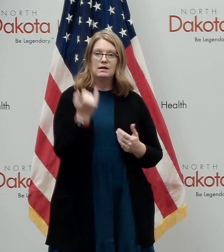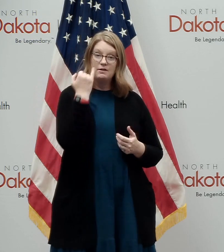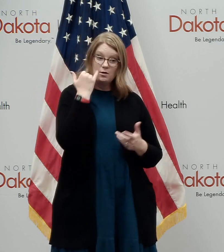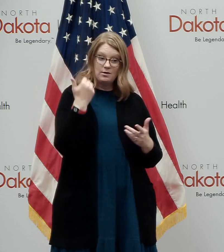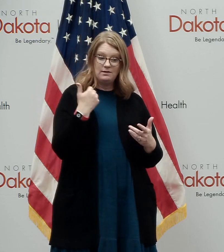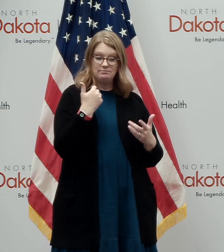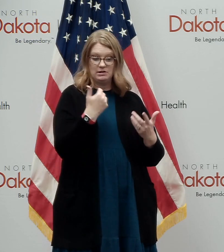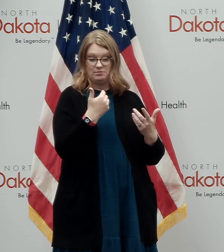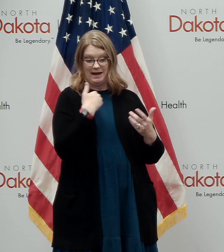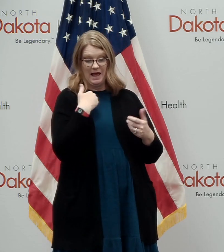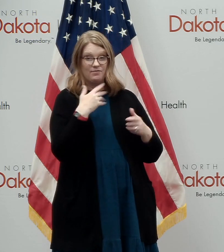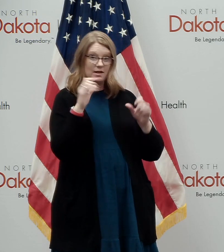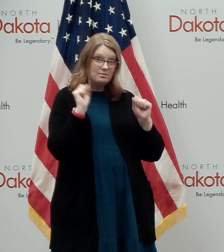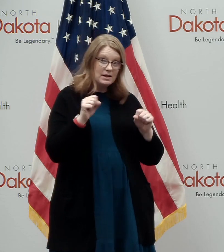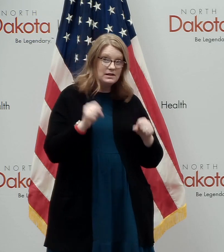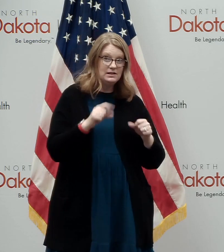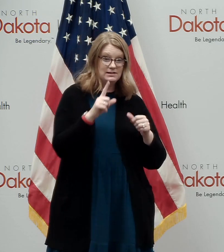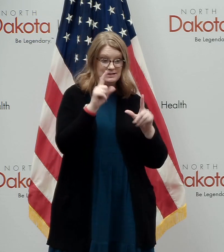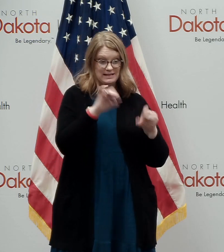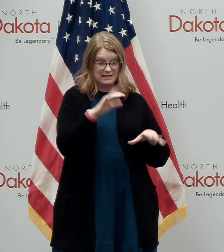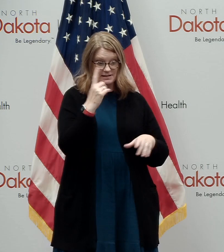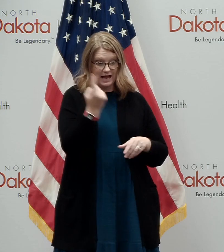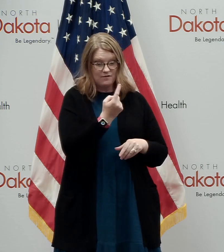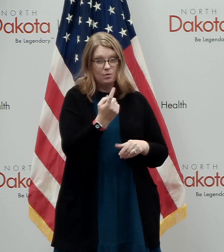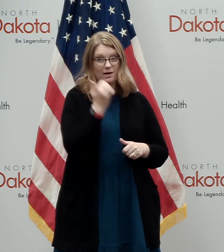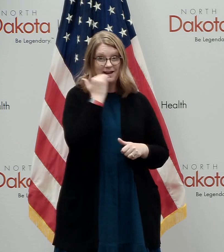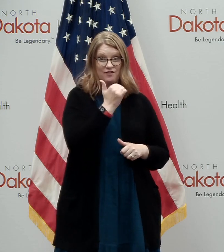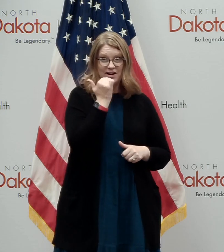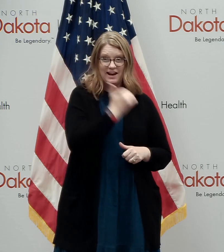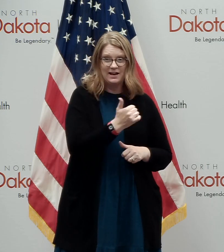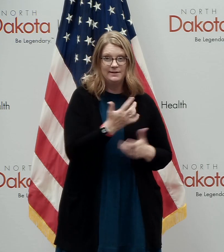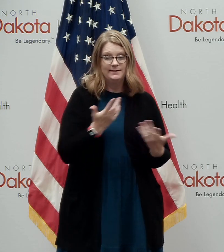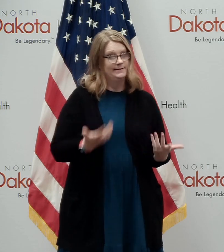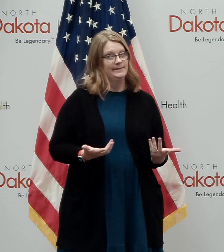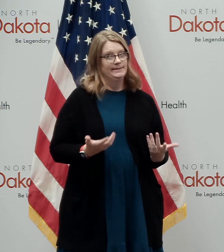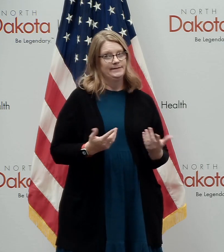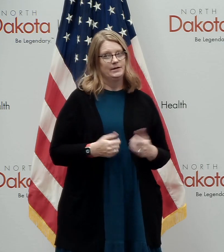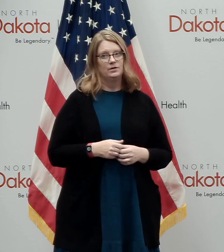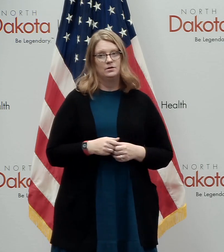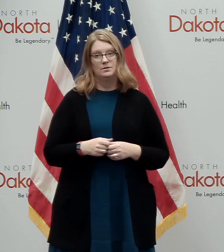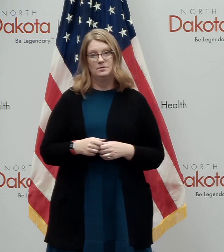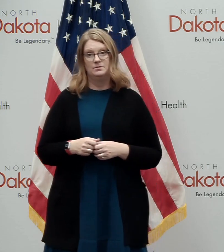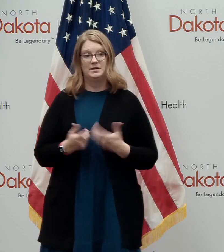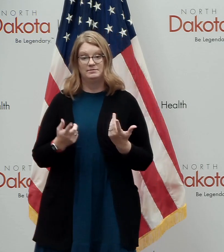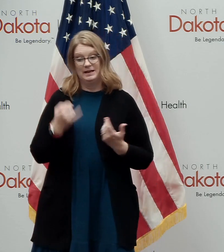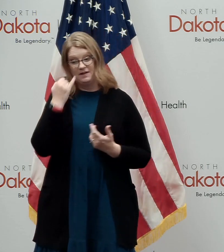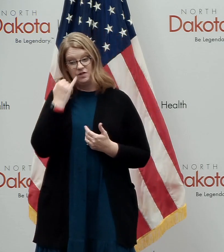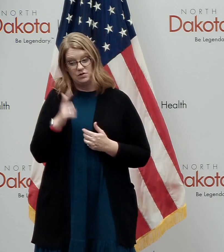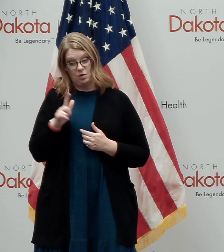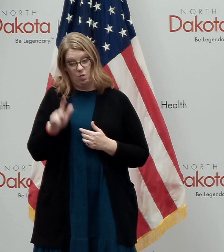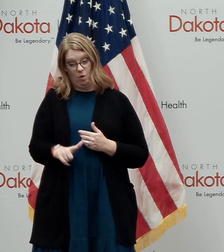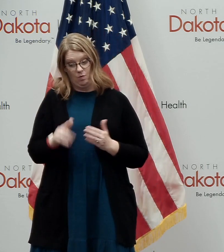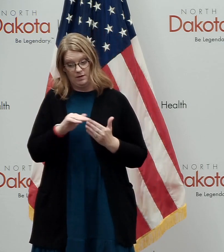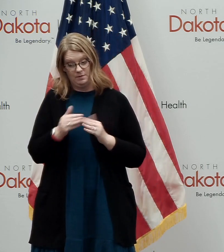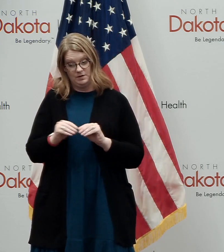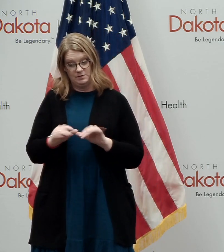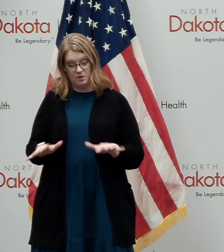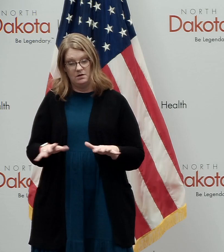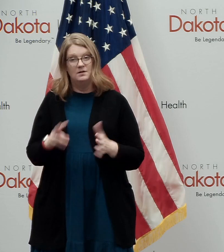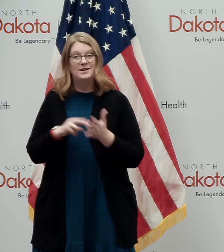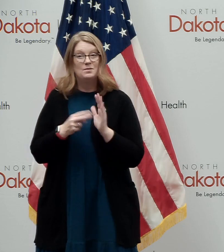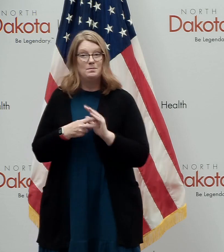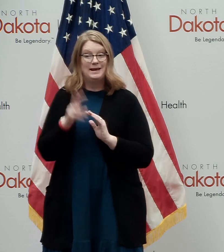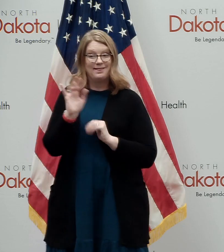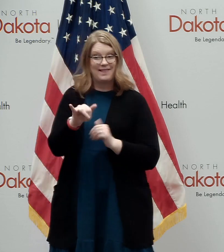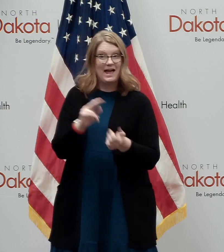until we get to that point, then we have to, again, low community spread. In places where we've got low community spread, we've got low infection